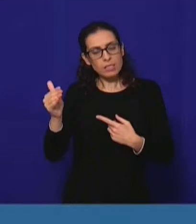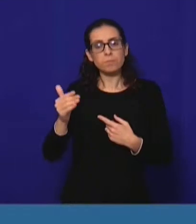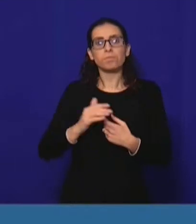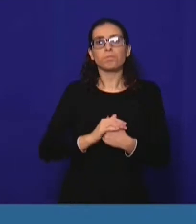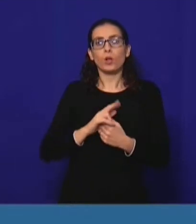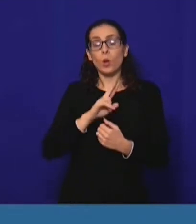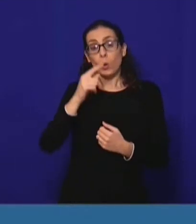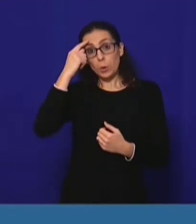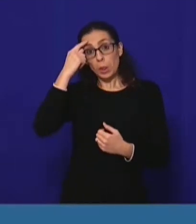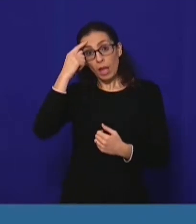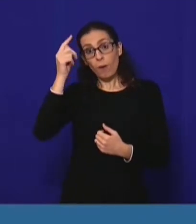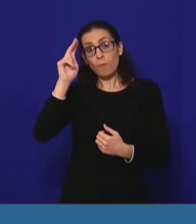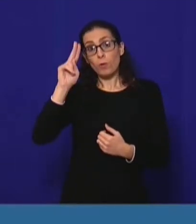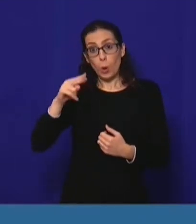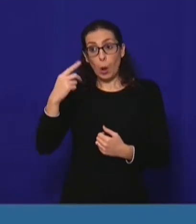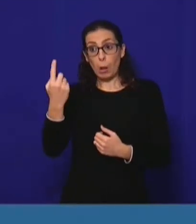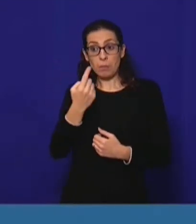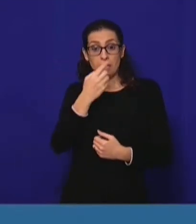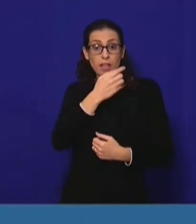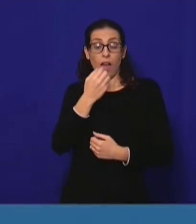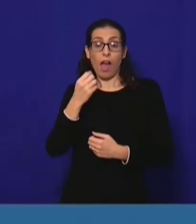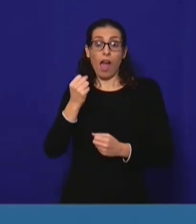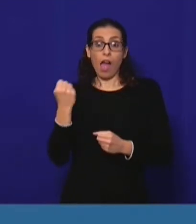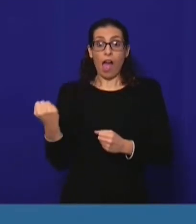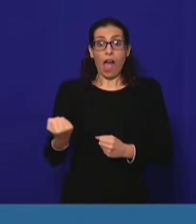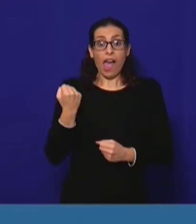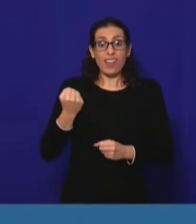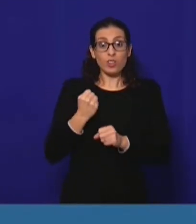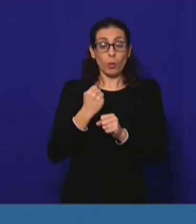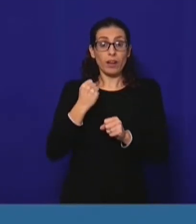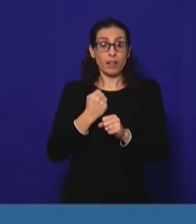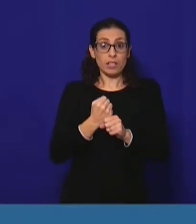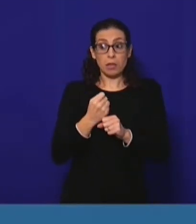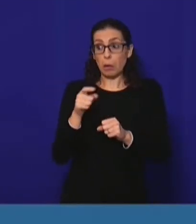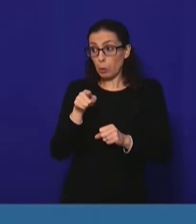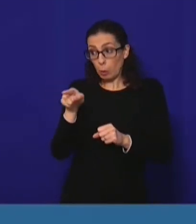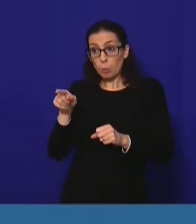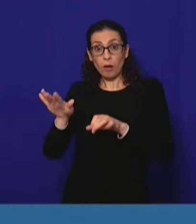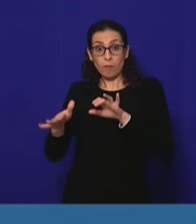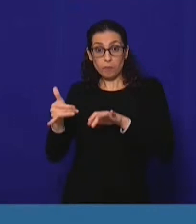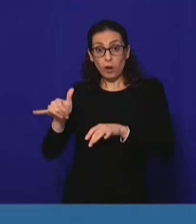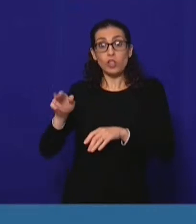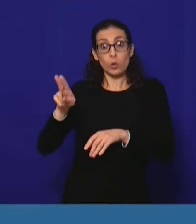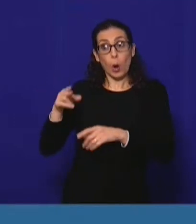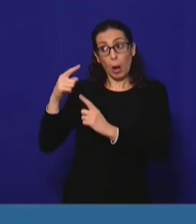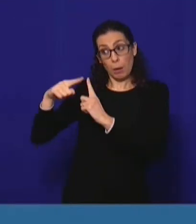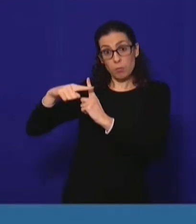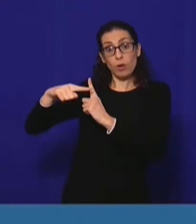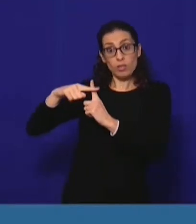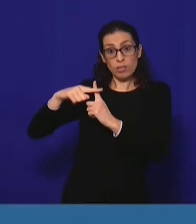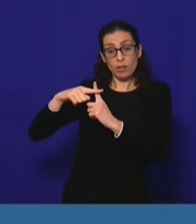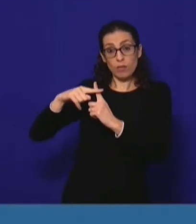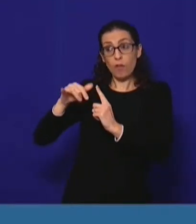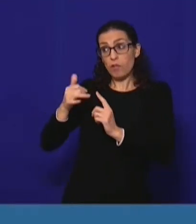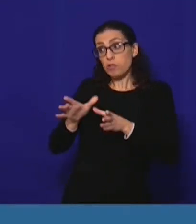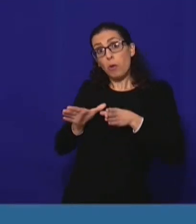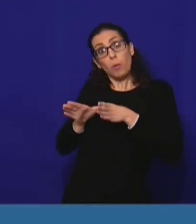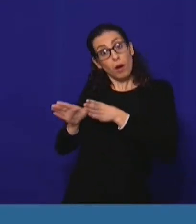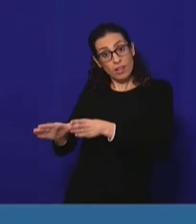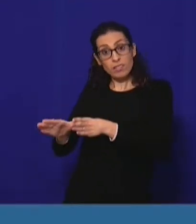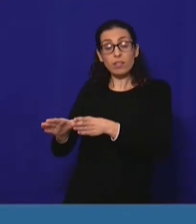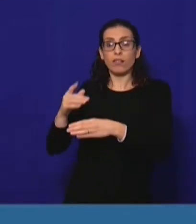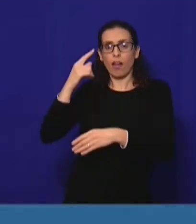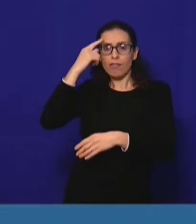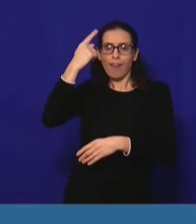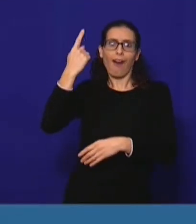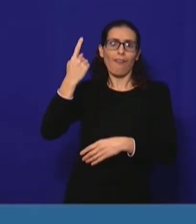healthcare workers huma stess ġieli kellhom minnhom li kienu pożittivi, kien hemm minnhom li kellhom imorru kwarantina, allura l-healthcare